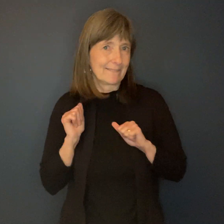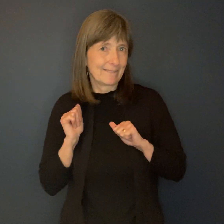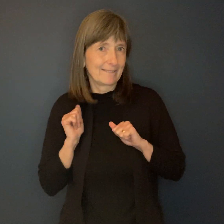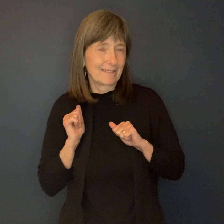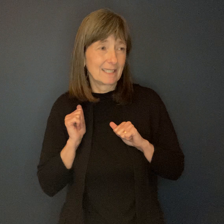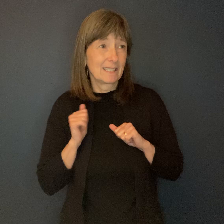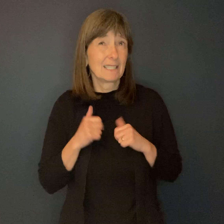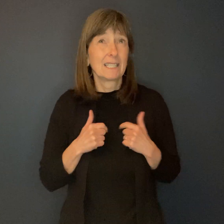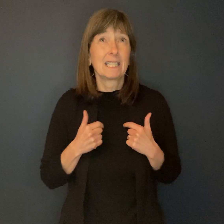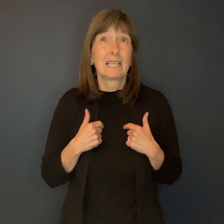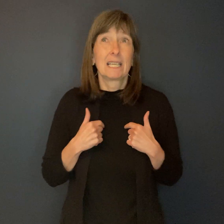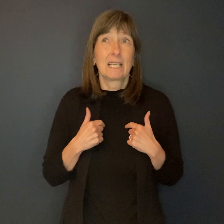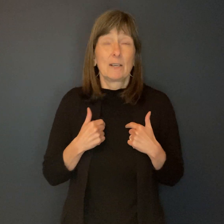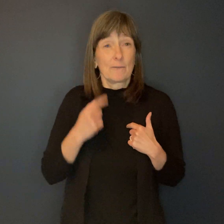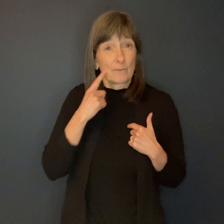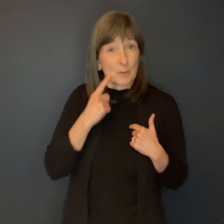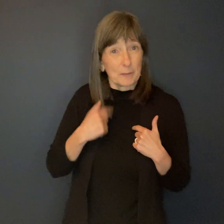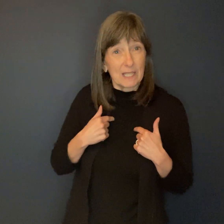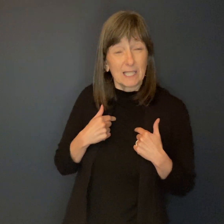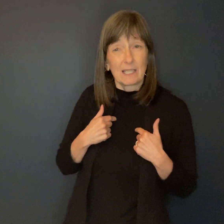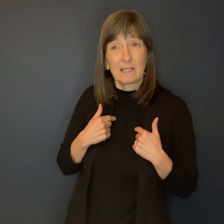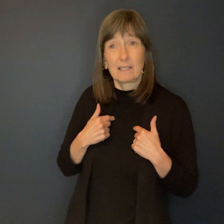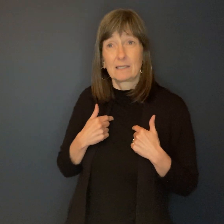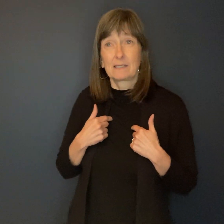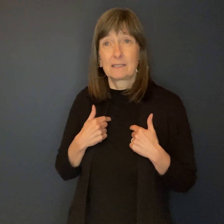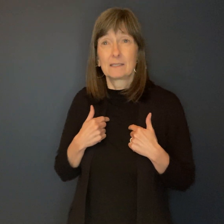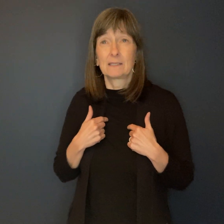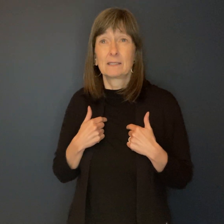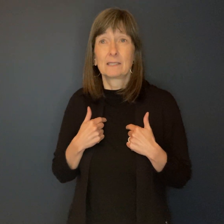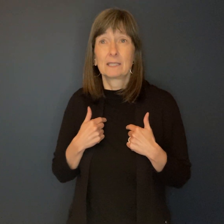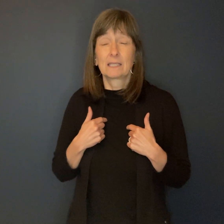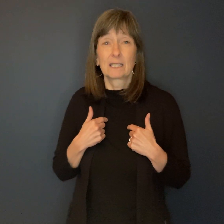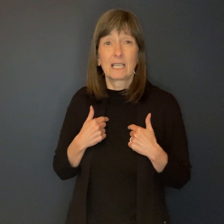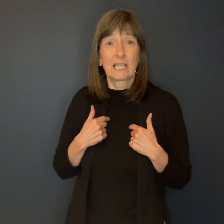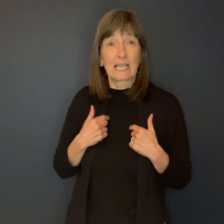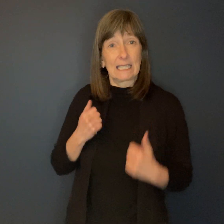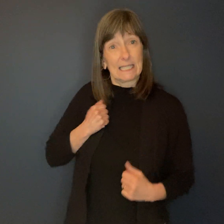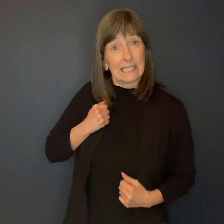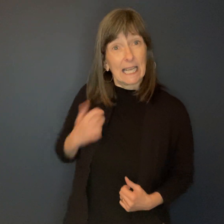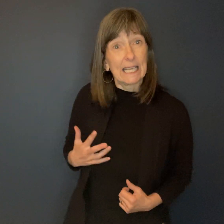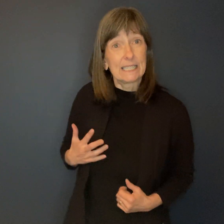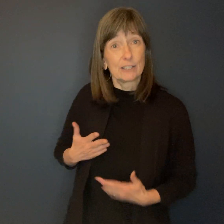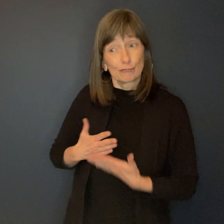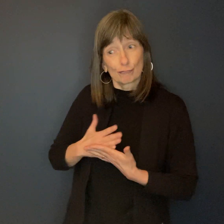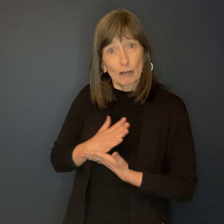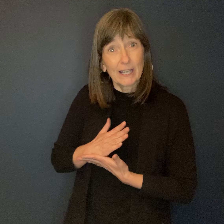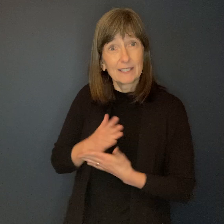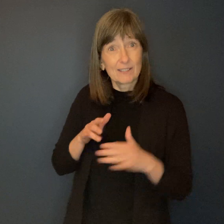on the whole question of citizenship and making sure that people have